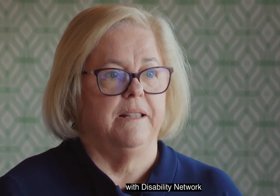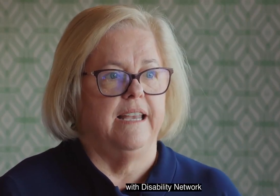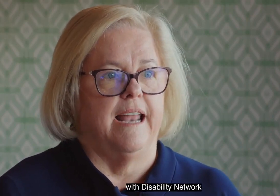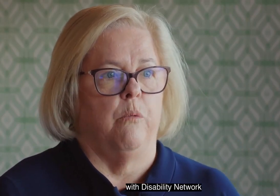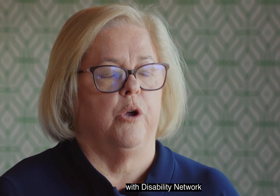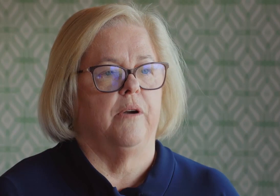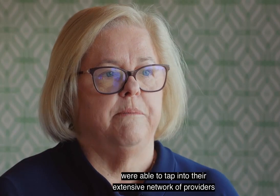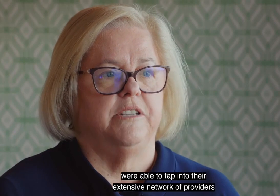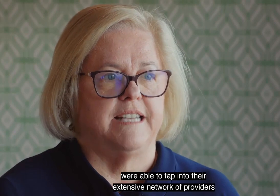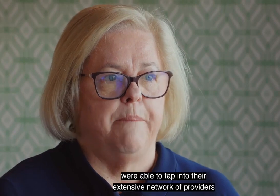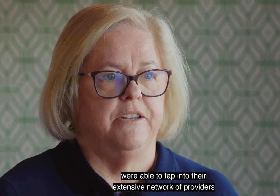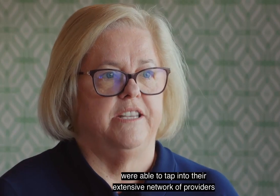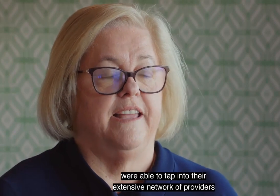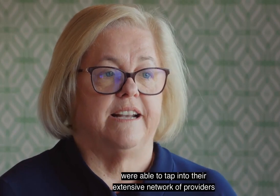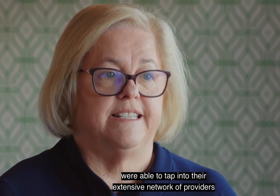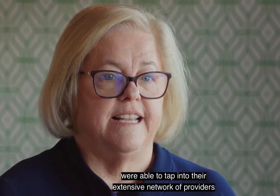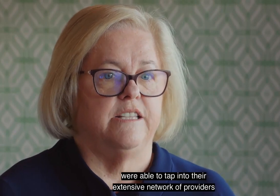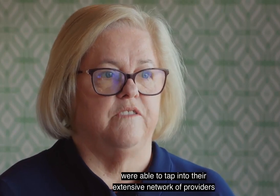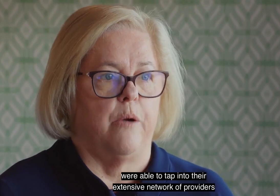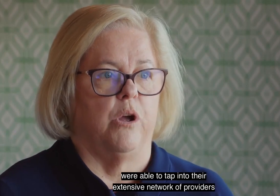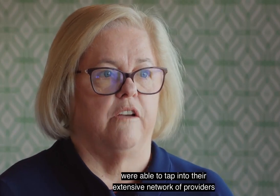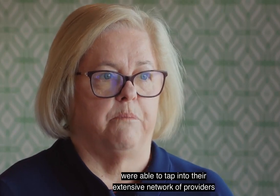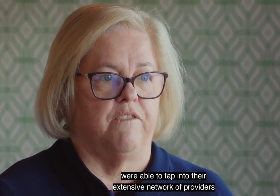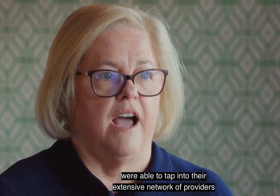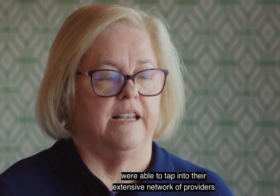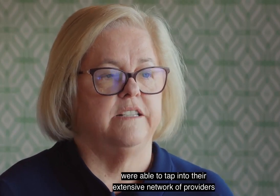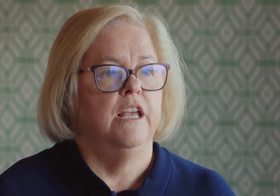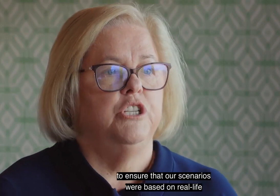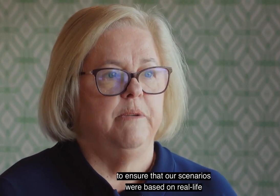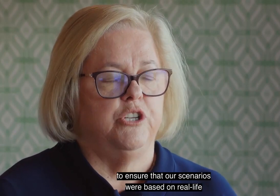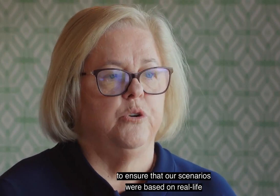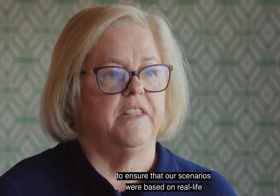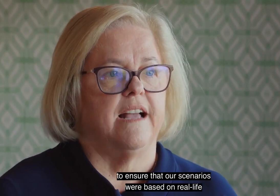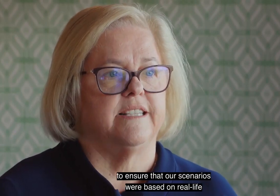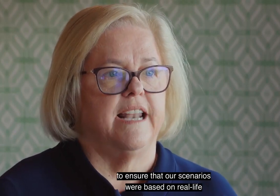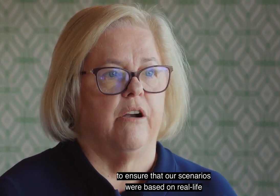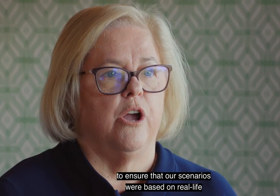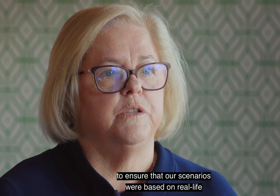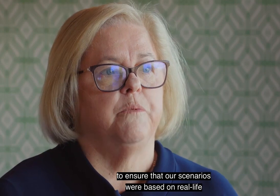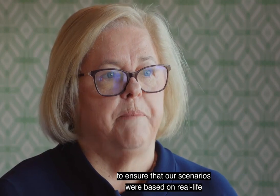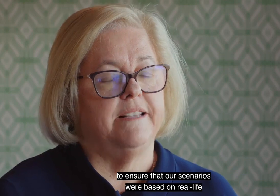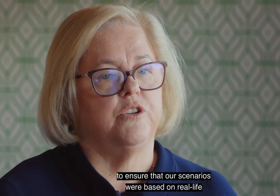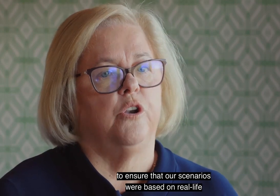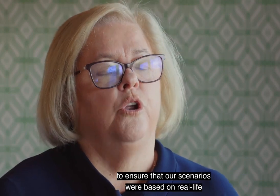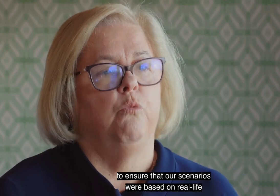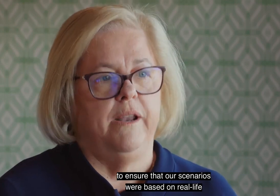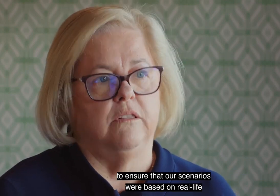Disability Network. We're able to tap into their extensive network of providers to ensure that our scenarios were based on real